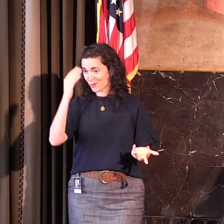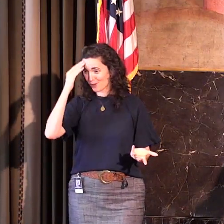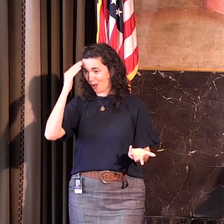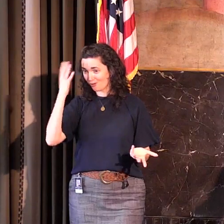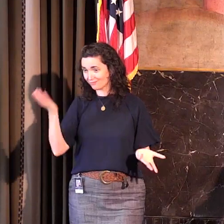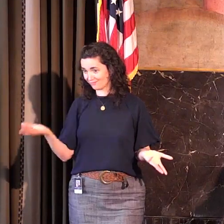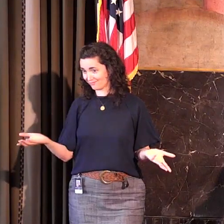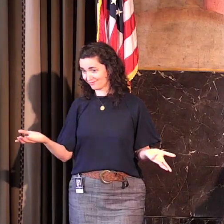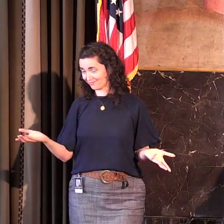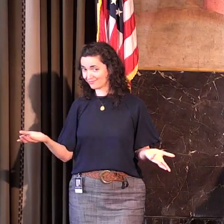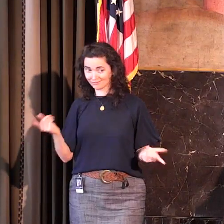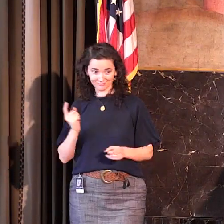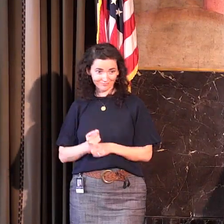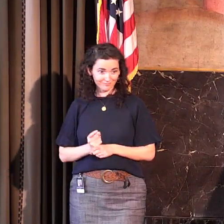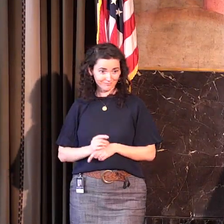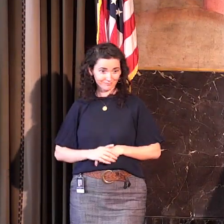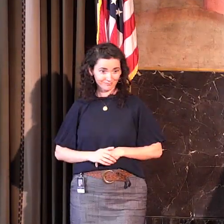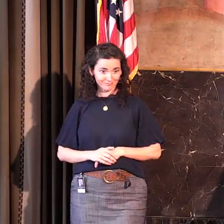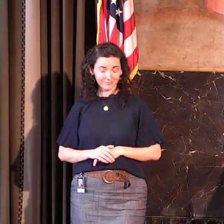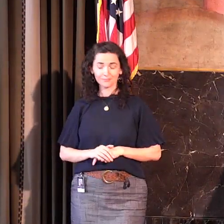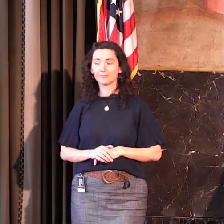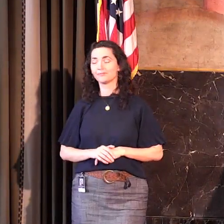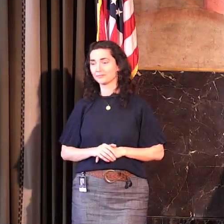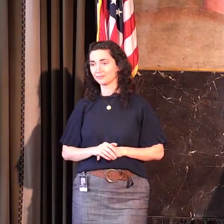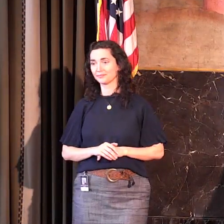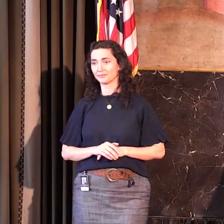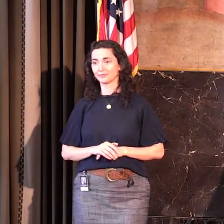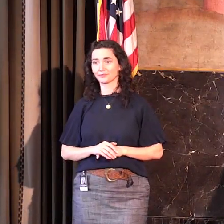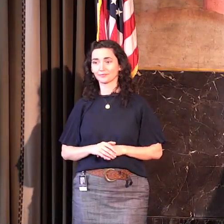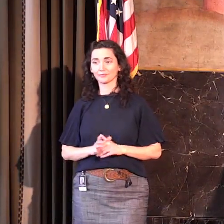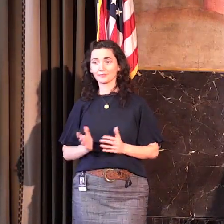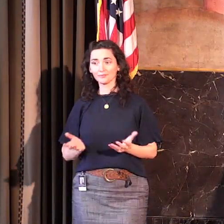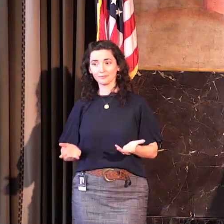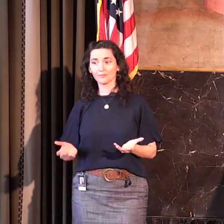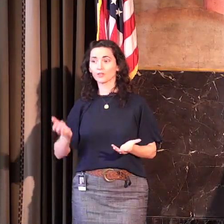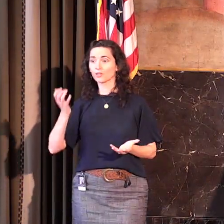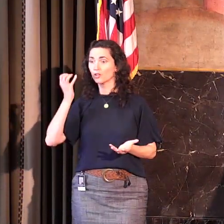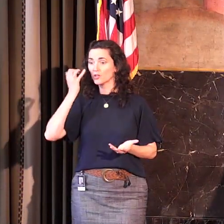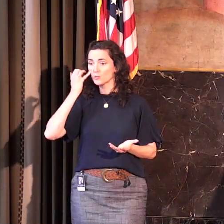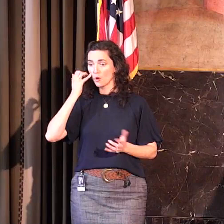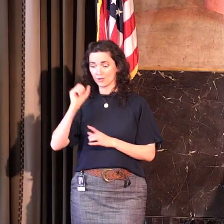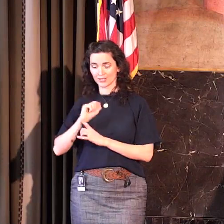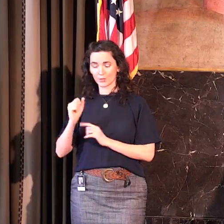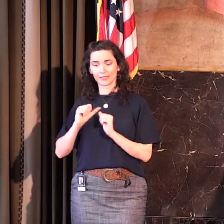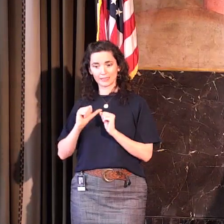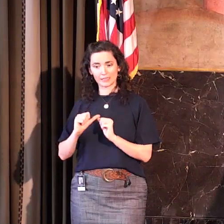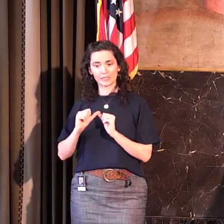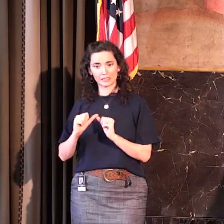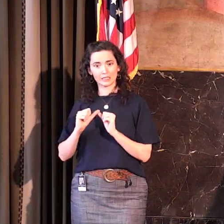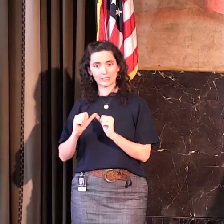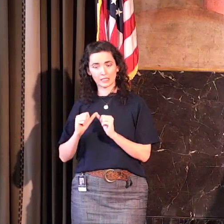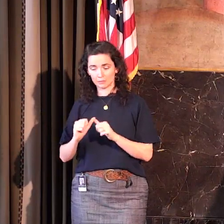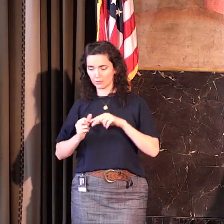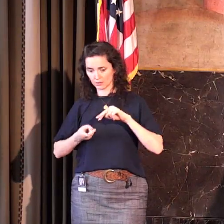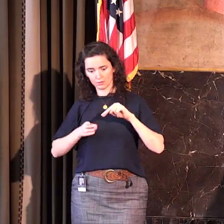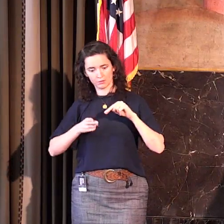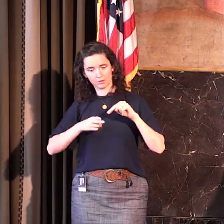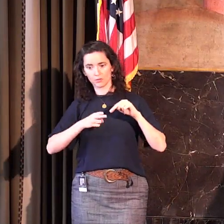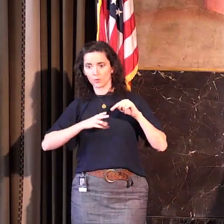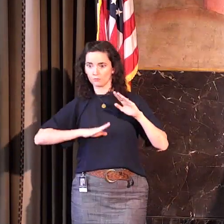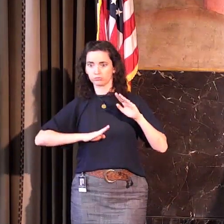self-evident that it does, right? And so if this continues on the path that we're in right now,